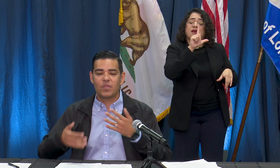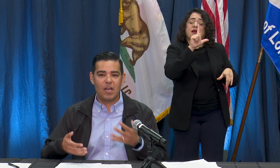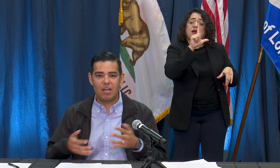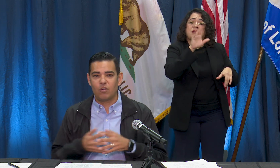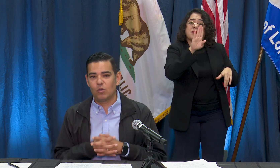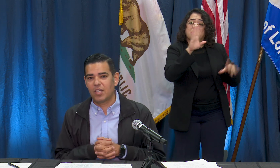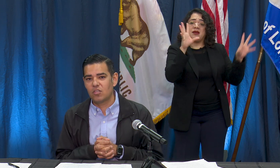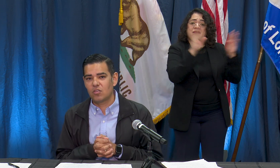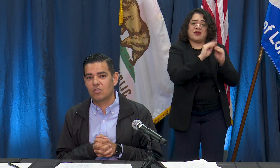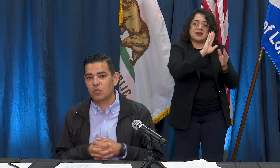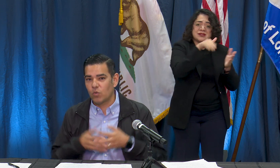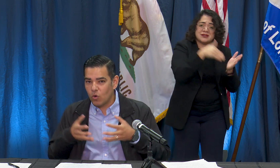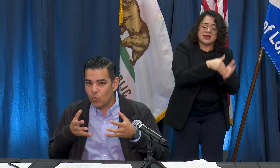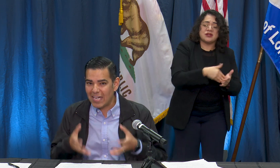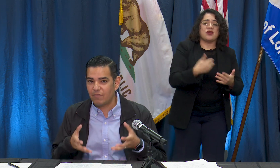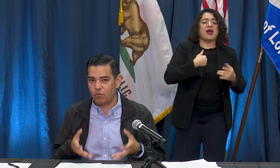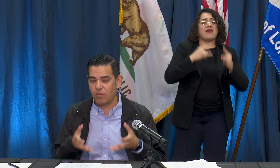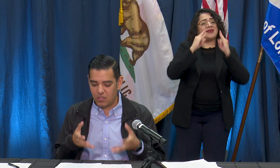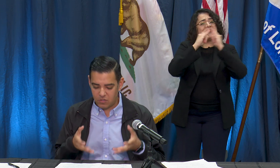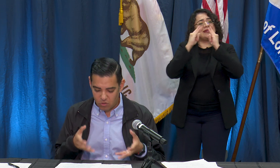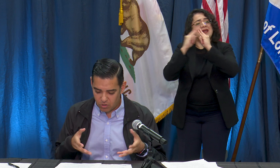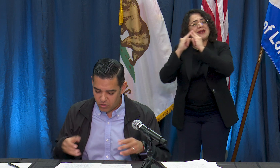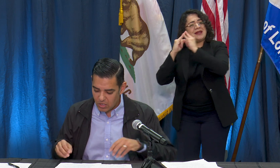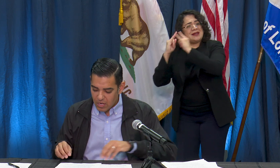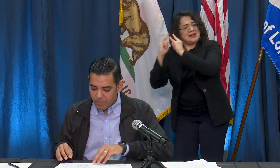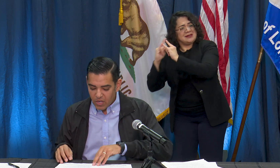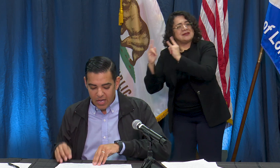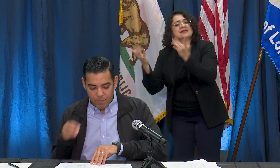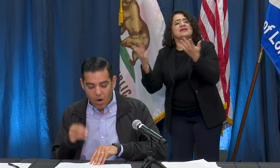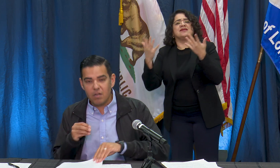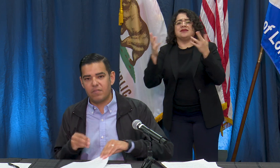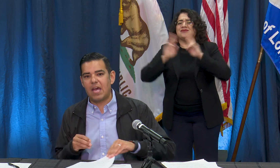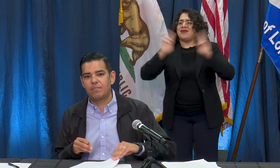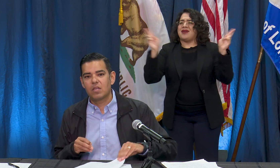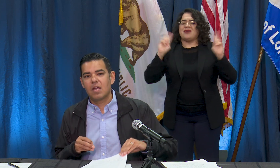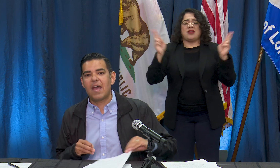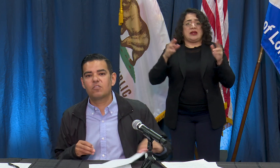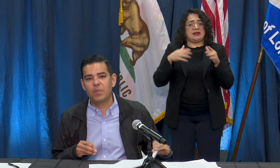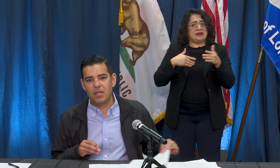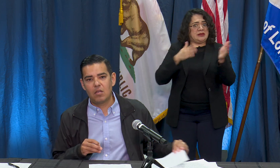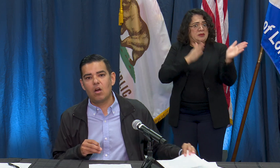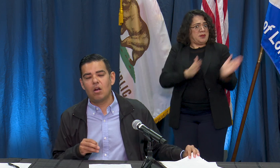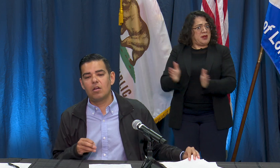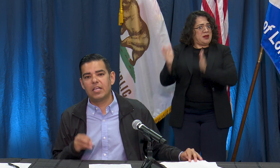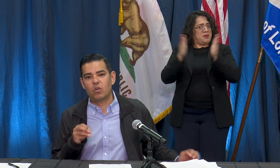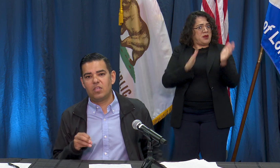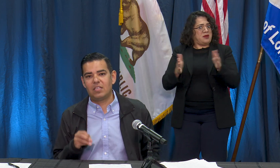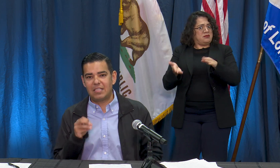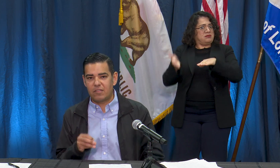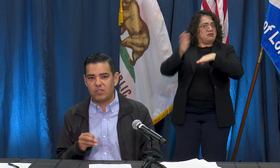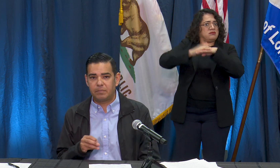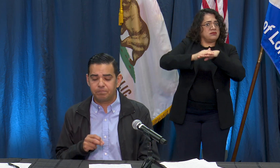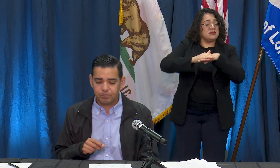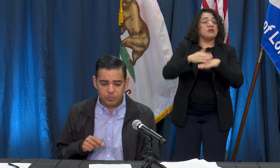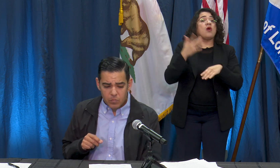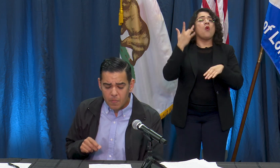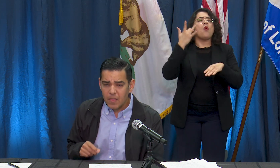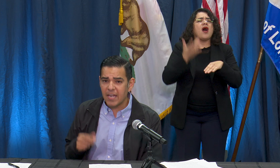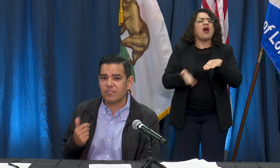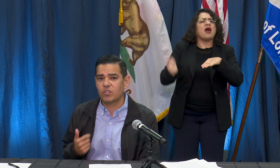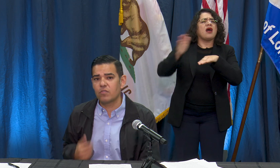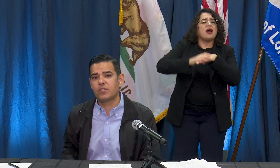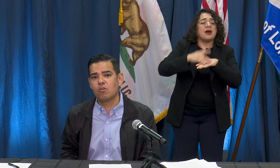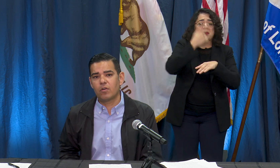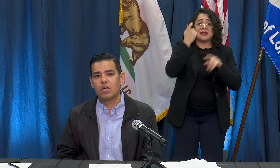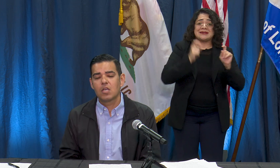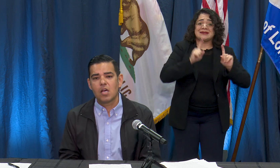city, at other locations. And so we are ready for this surge. And part of that has been our increase in testing. And